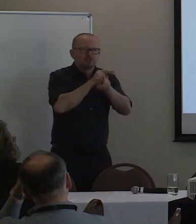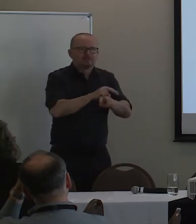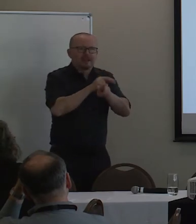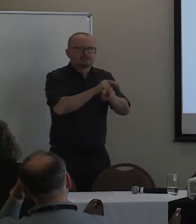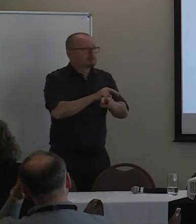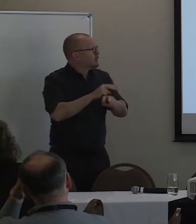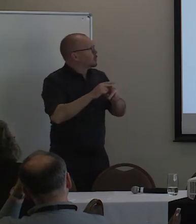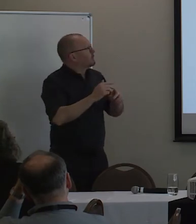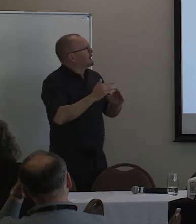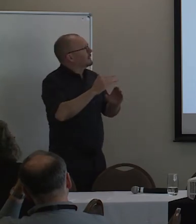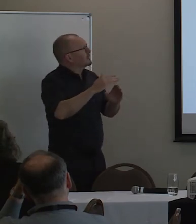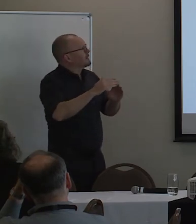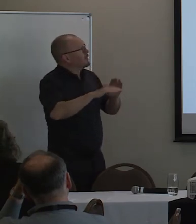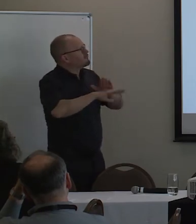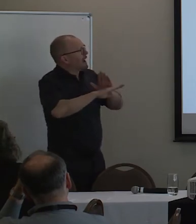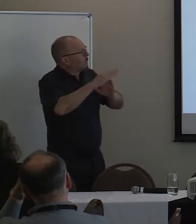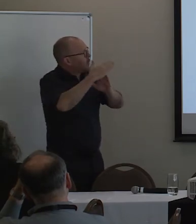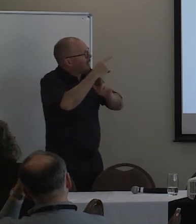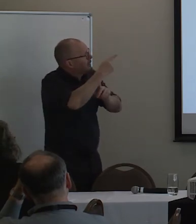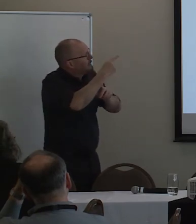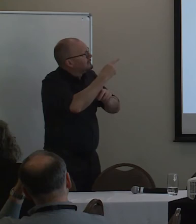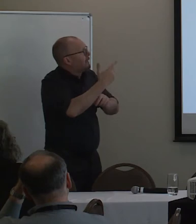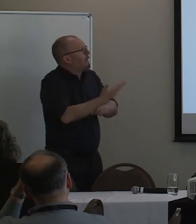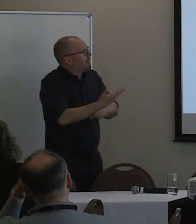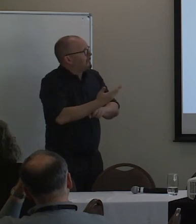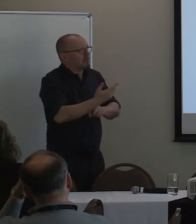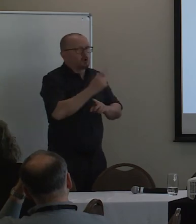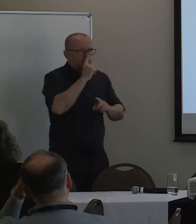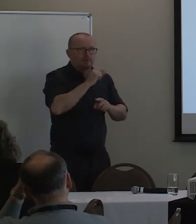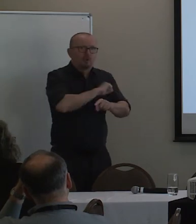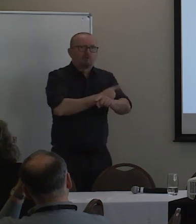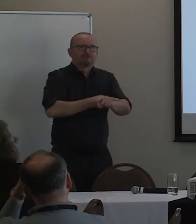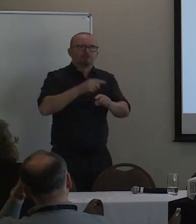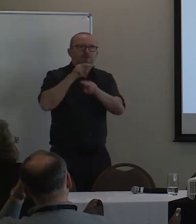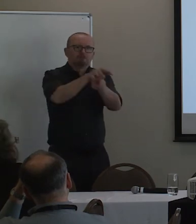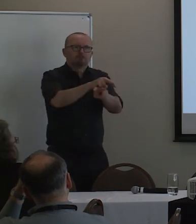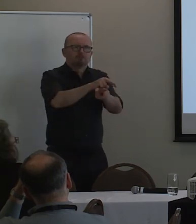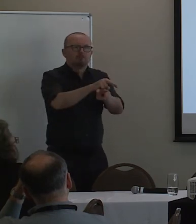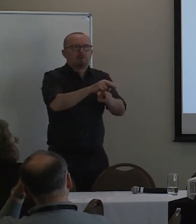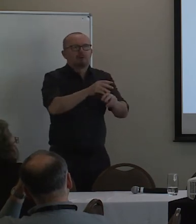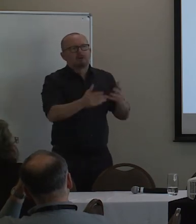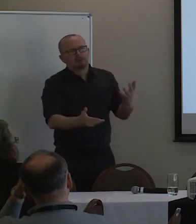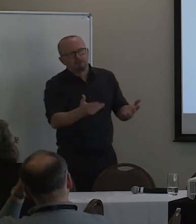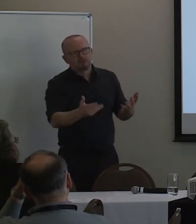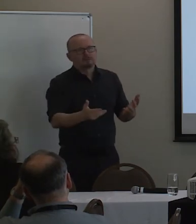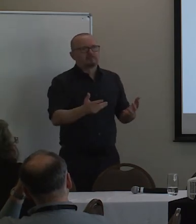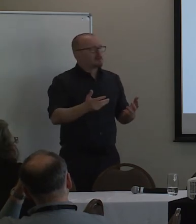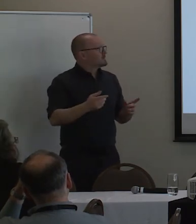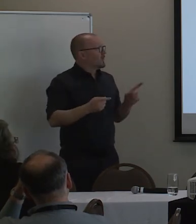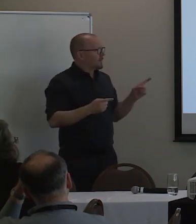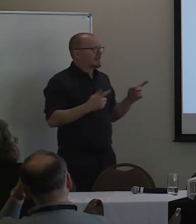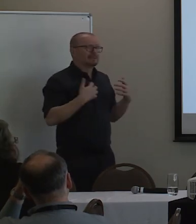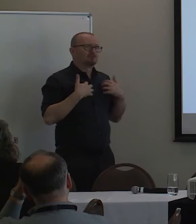be up here, more in that top right corner. So I think these kind of formats, this quadrant format, is an interesting way of talking about, like,